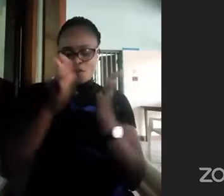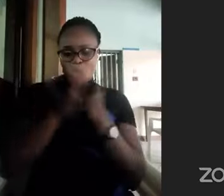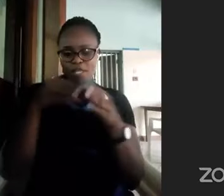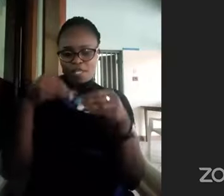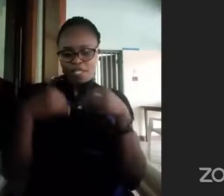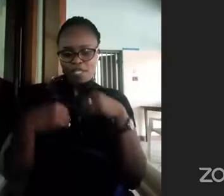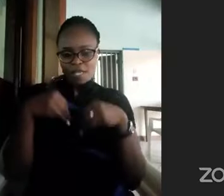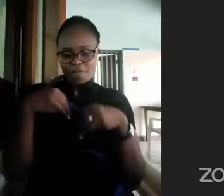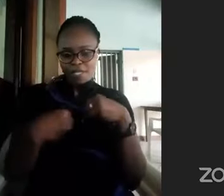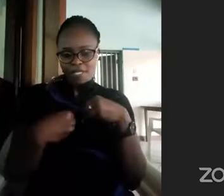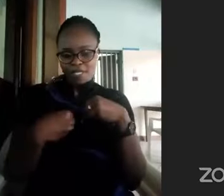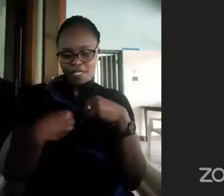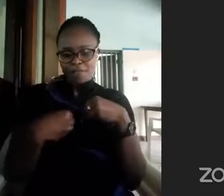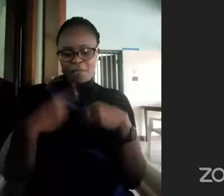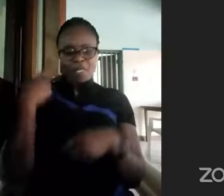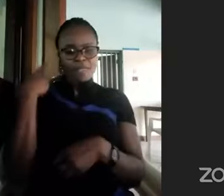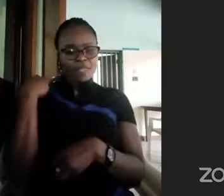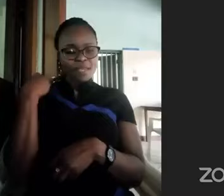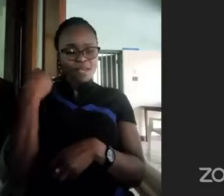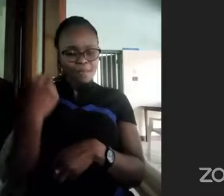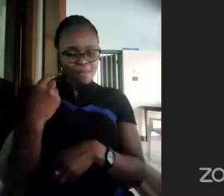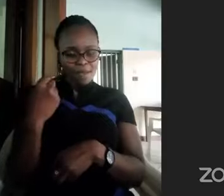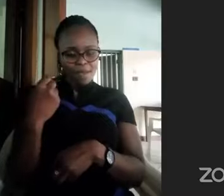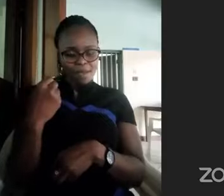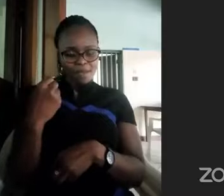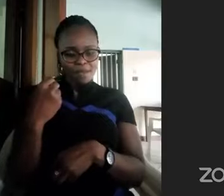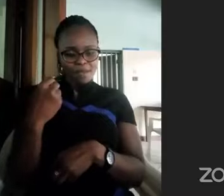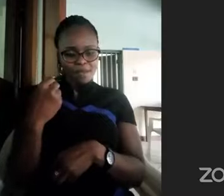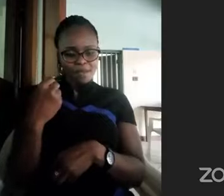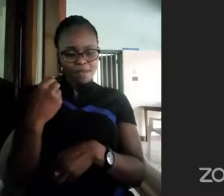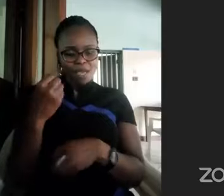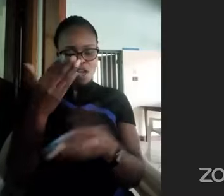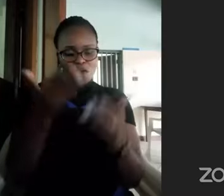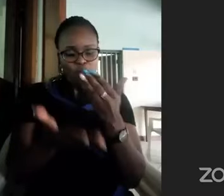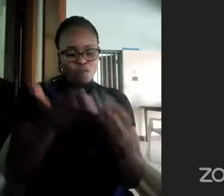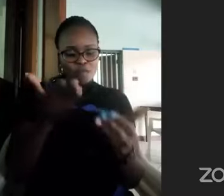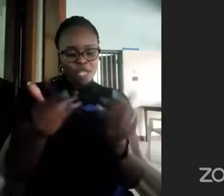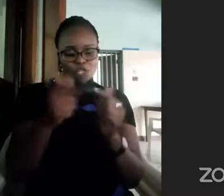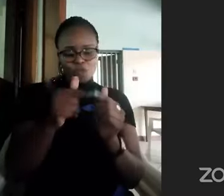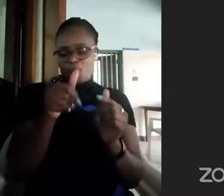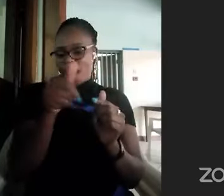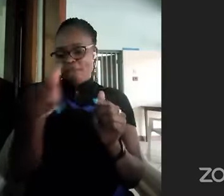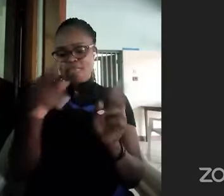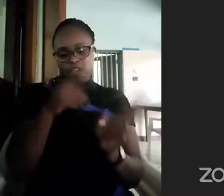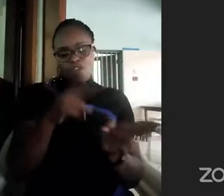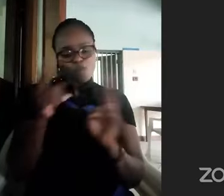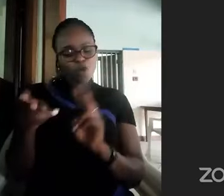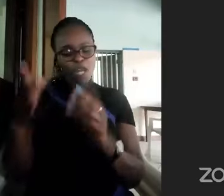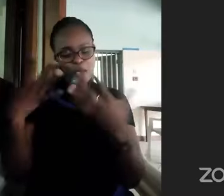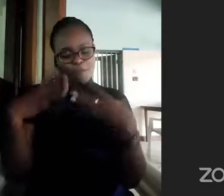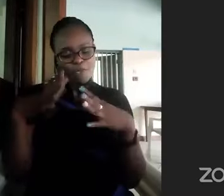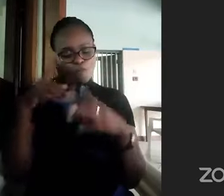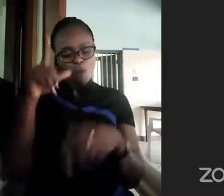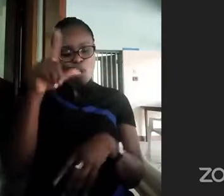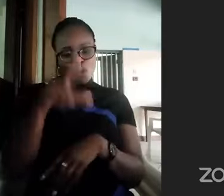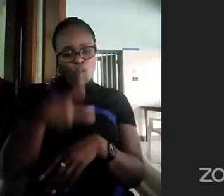disabilities compared to other people has significantly dropped. That's whereby we told that we